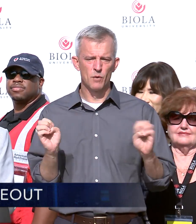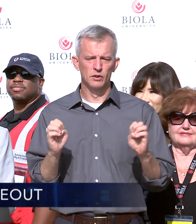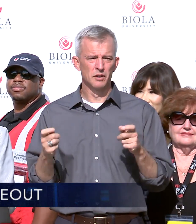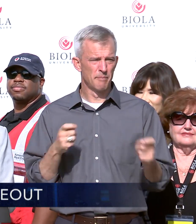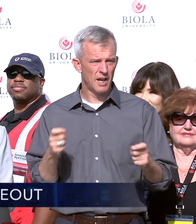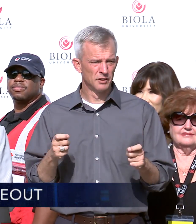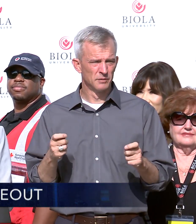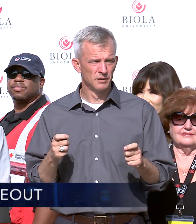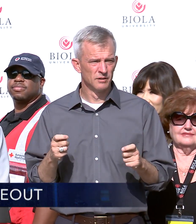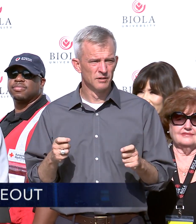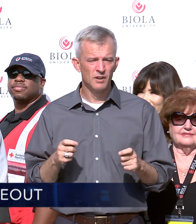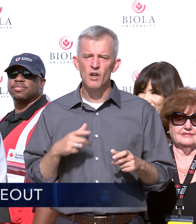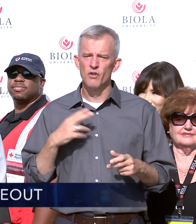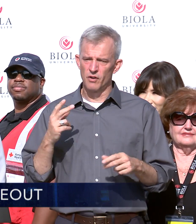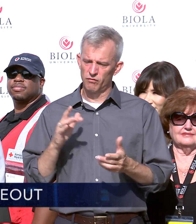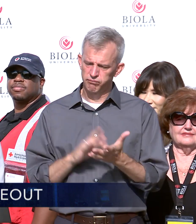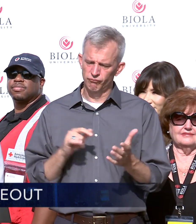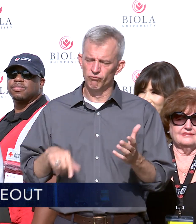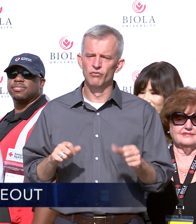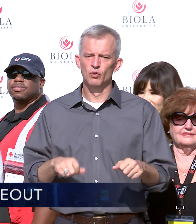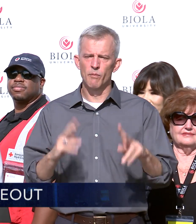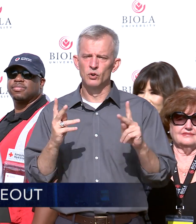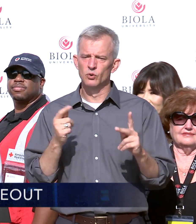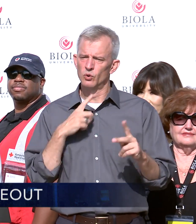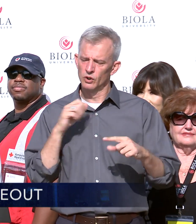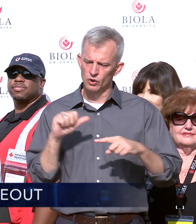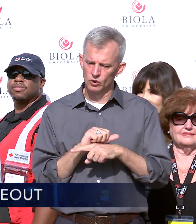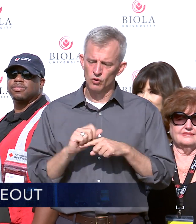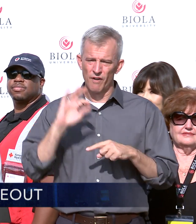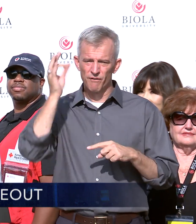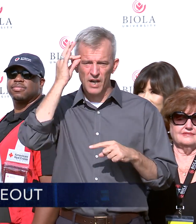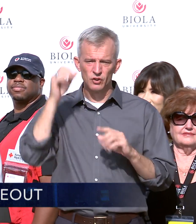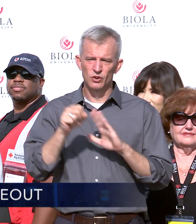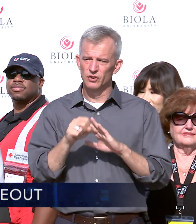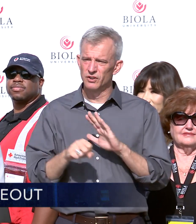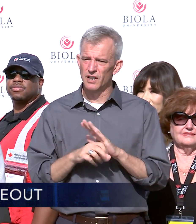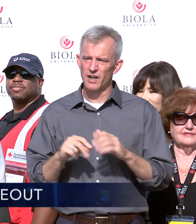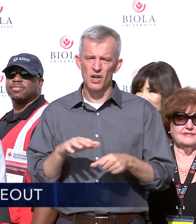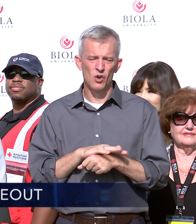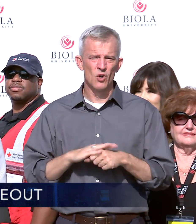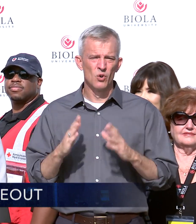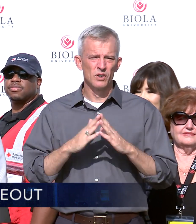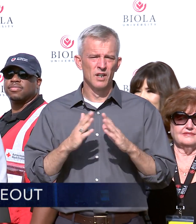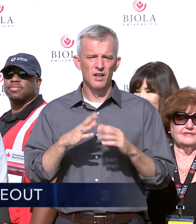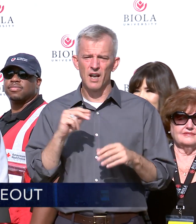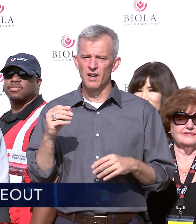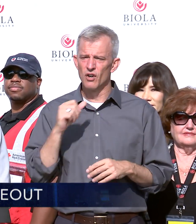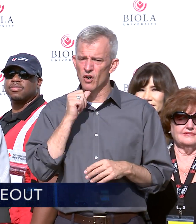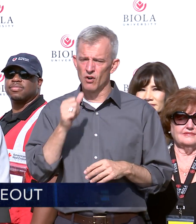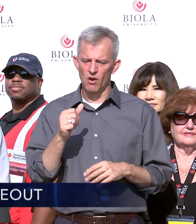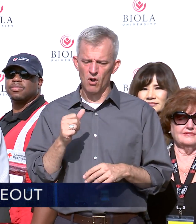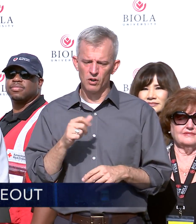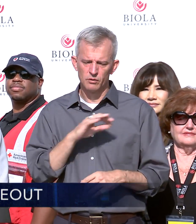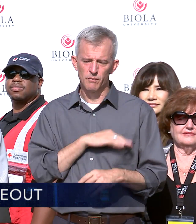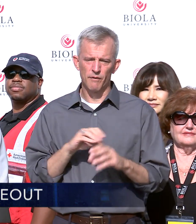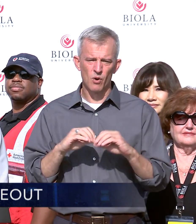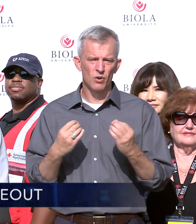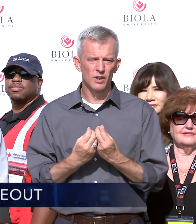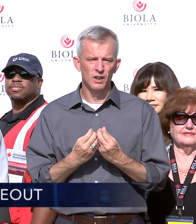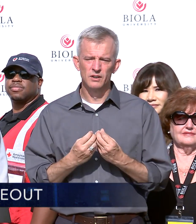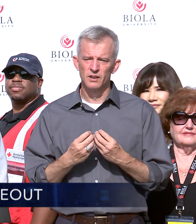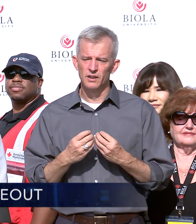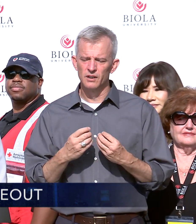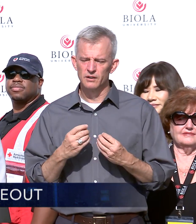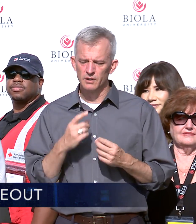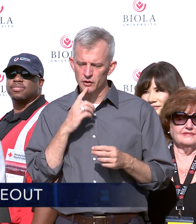using this opportunity to train with federal, state, local, cities, and NGOs in coordinating their response